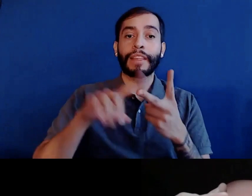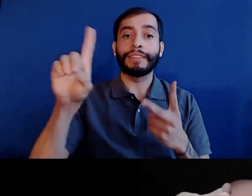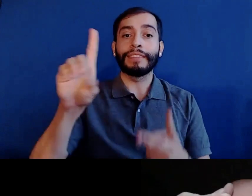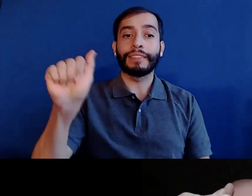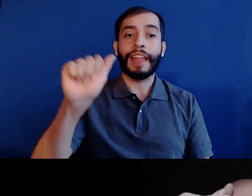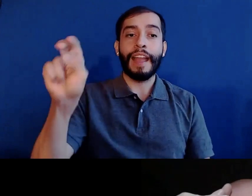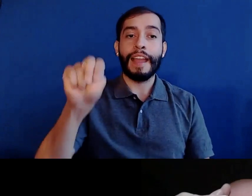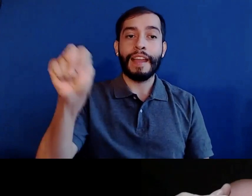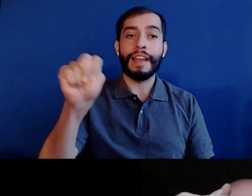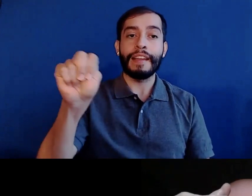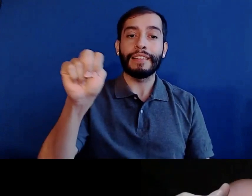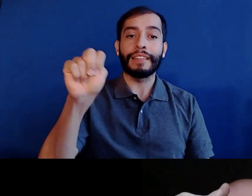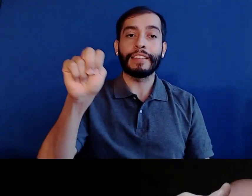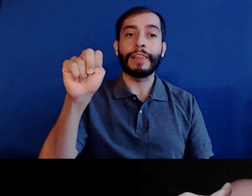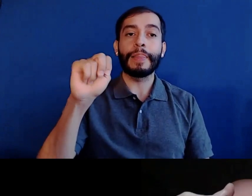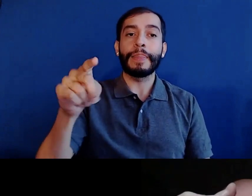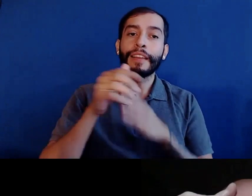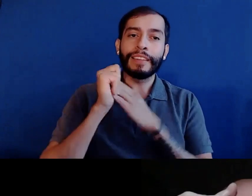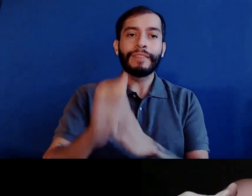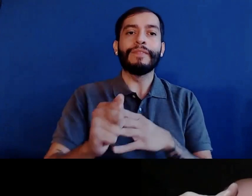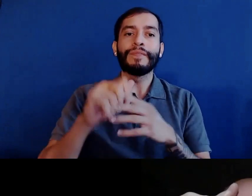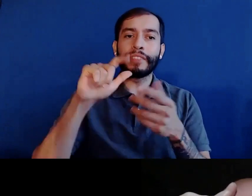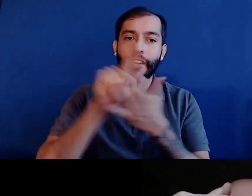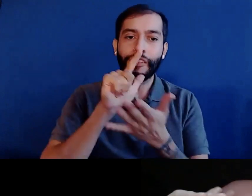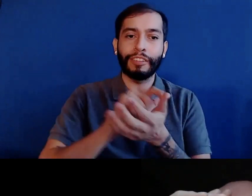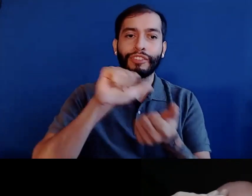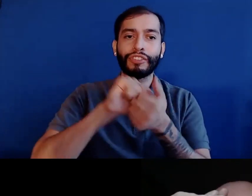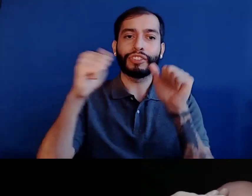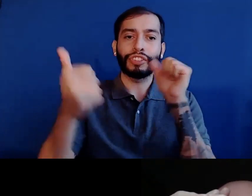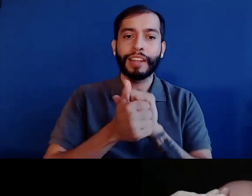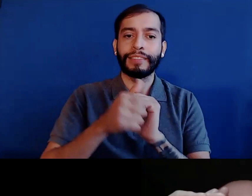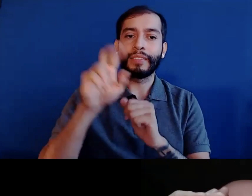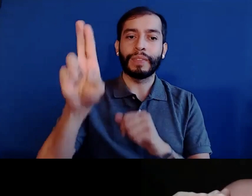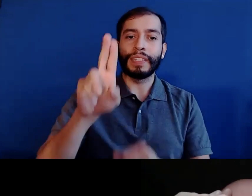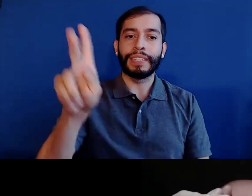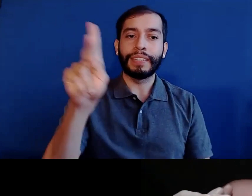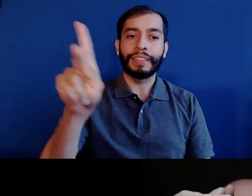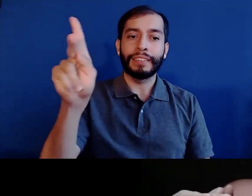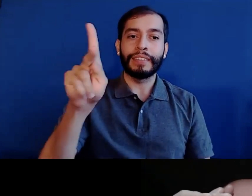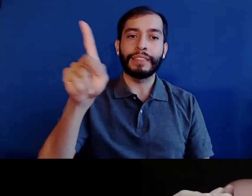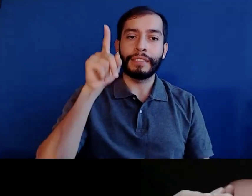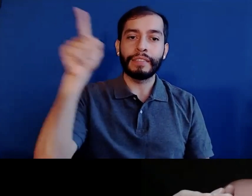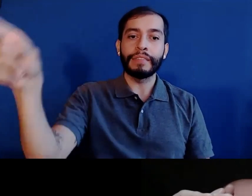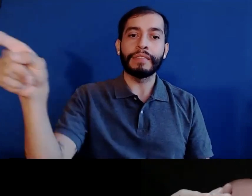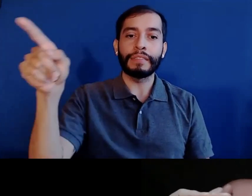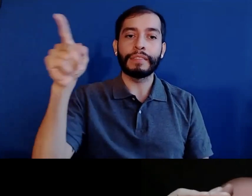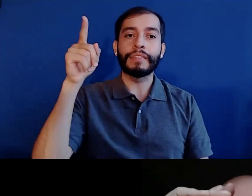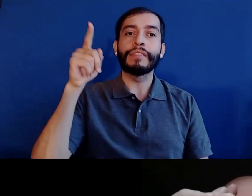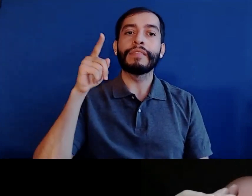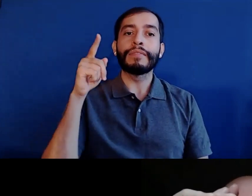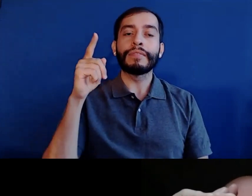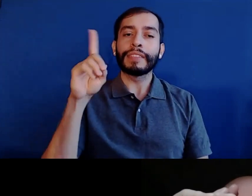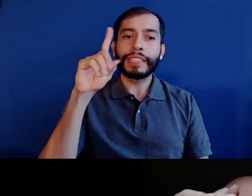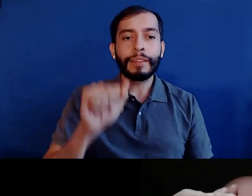the development really of deaf and disability art, because it was a lot of the deaf and disability art in the 60s,